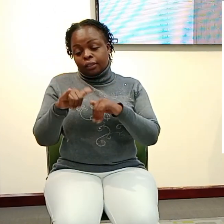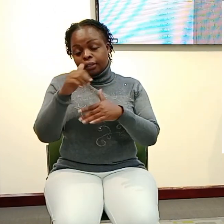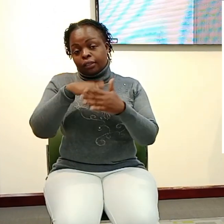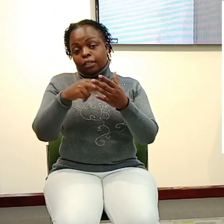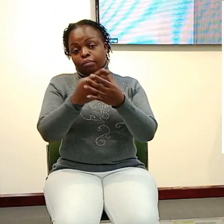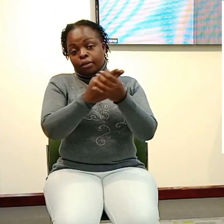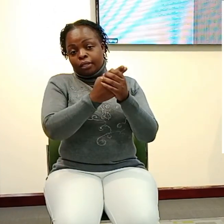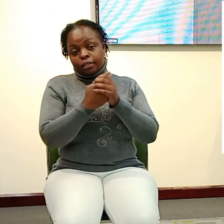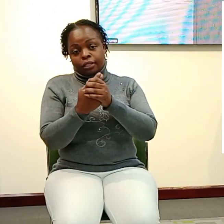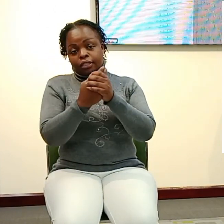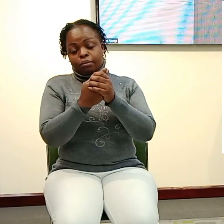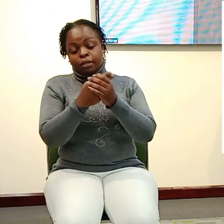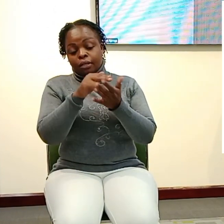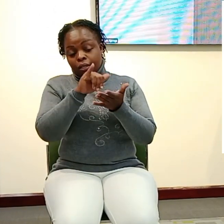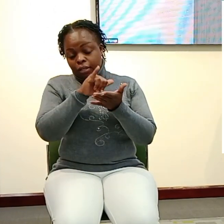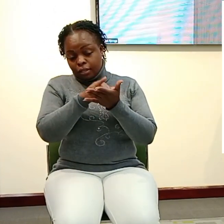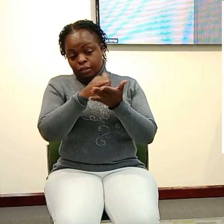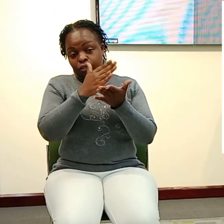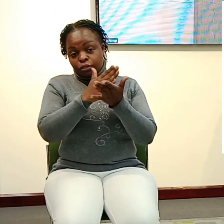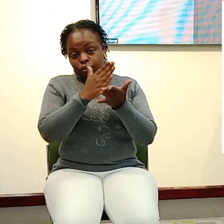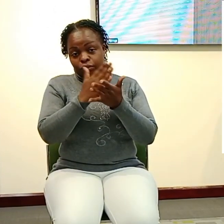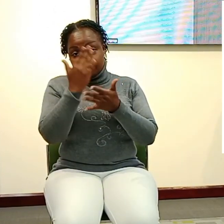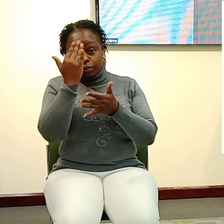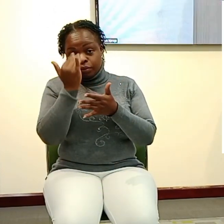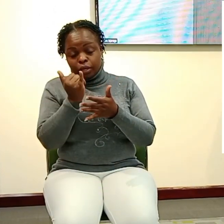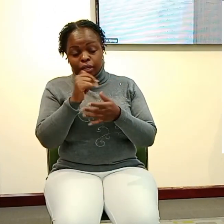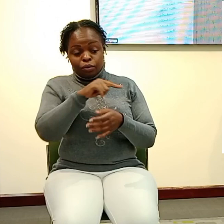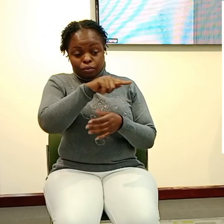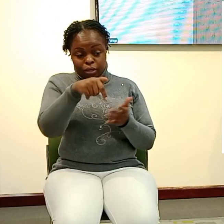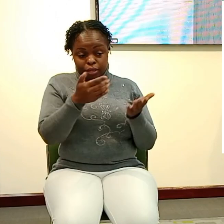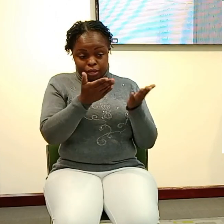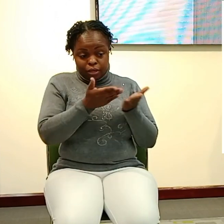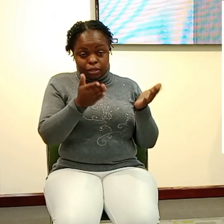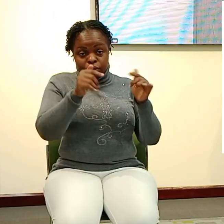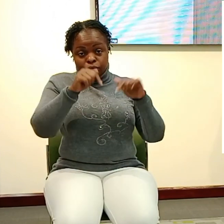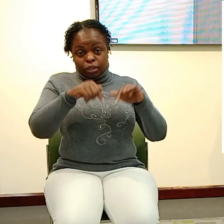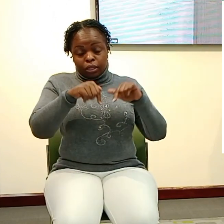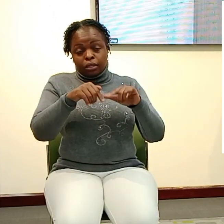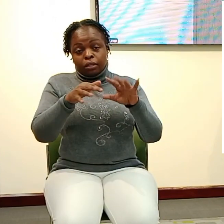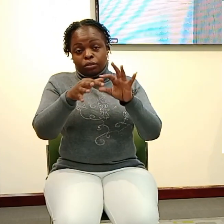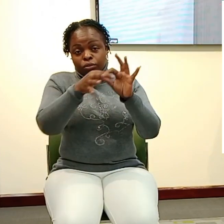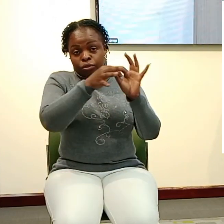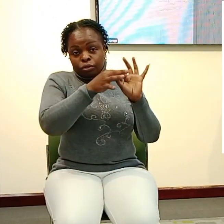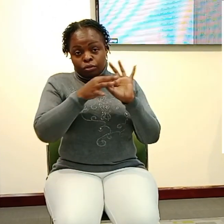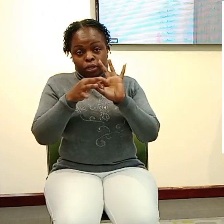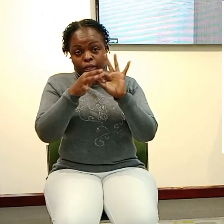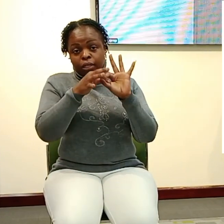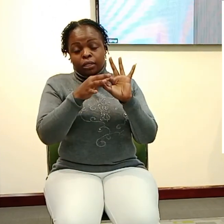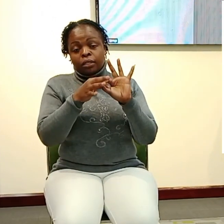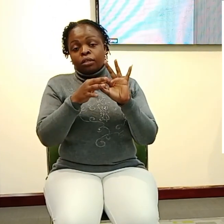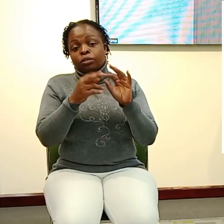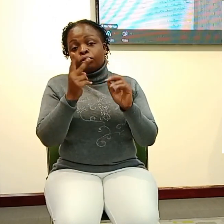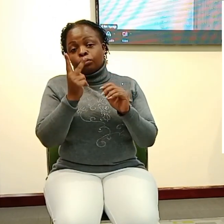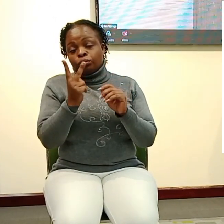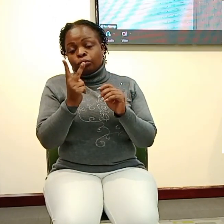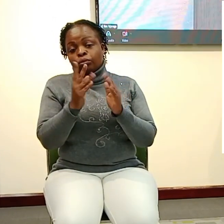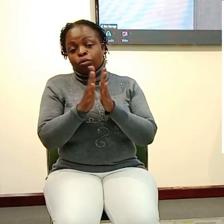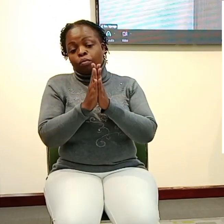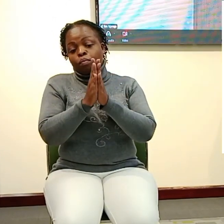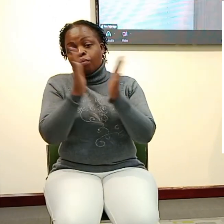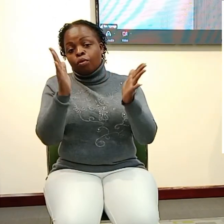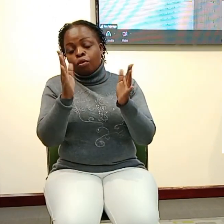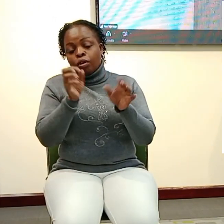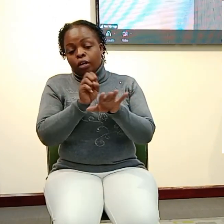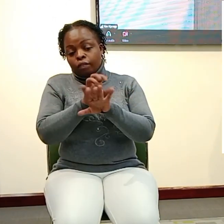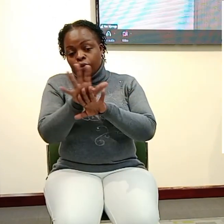partnerships. And that is precisely why we're gathered here today, to unite the two of the most influential